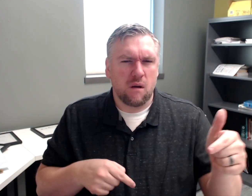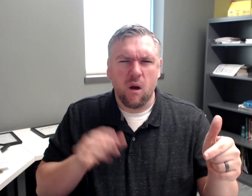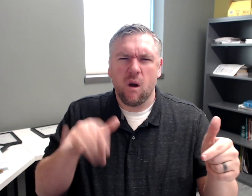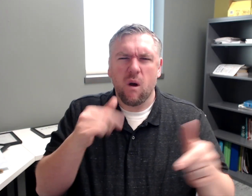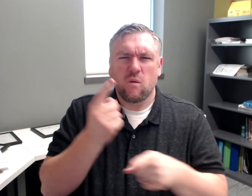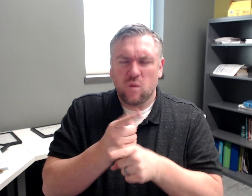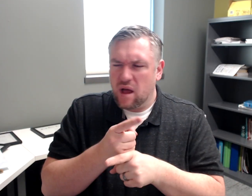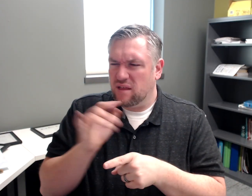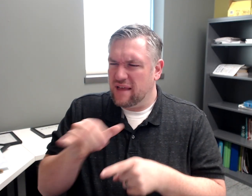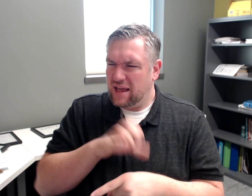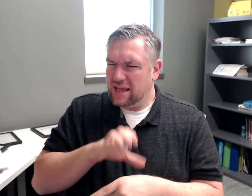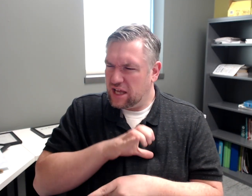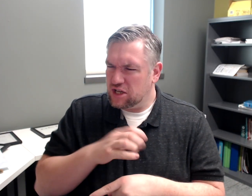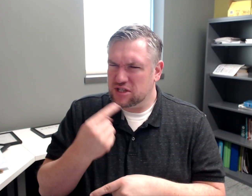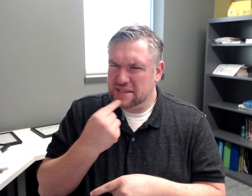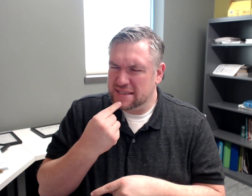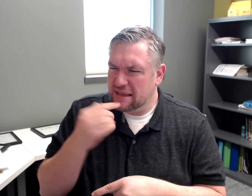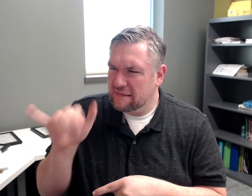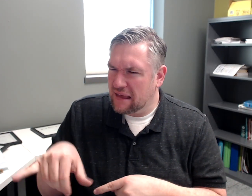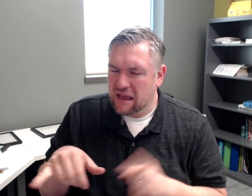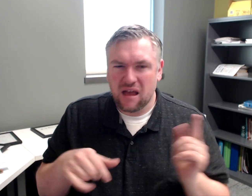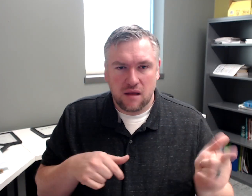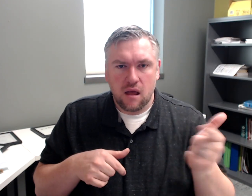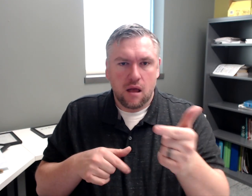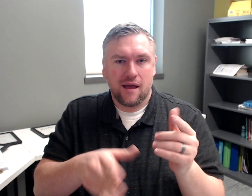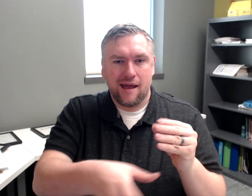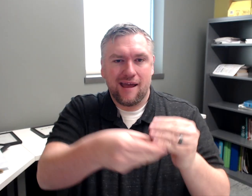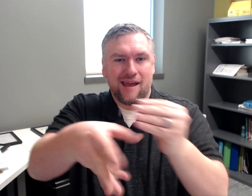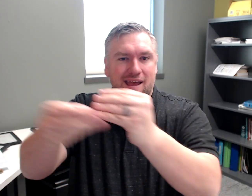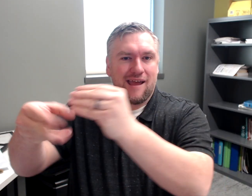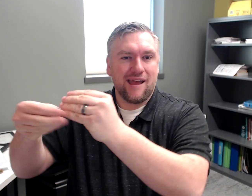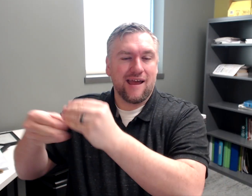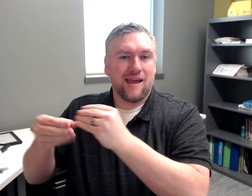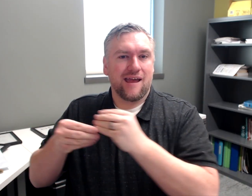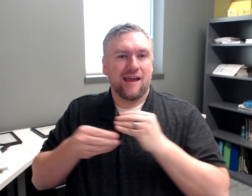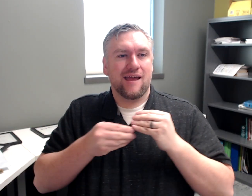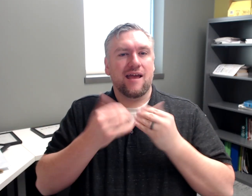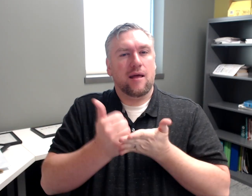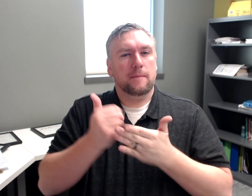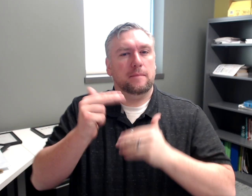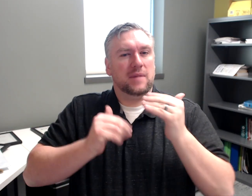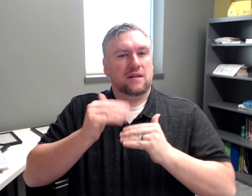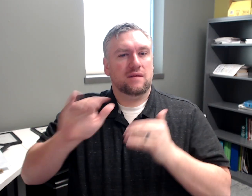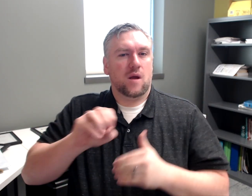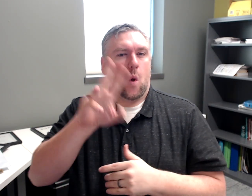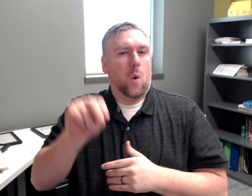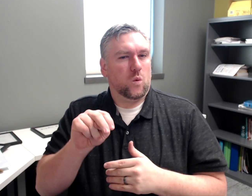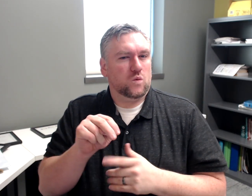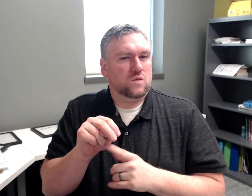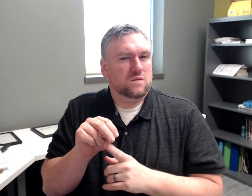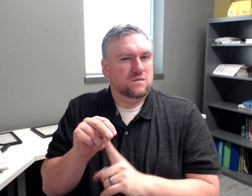that book. And another student says, oh yeah, that character said it, I think. And every student moves around and adds